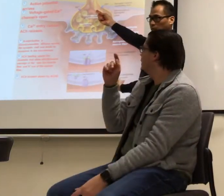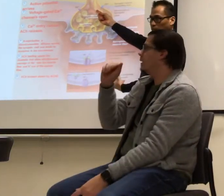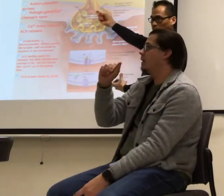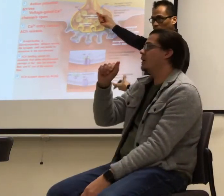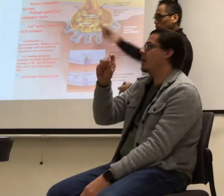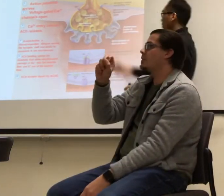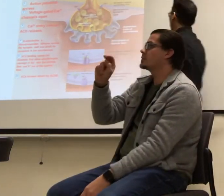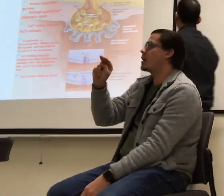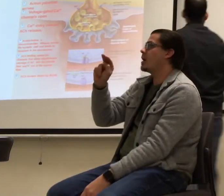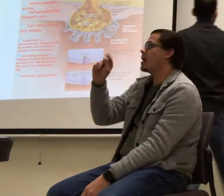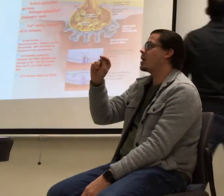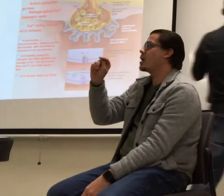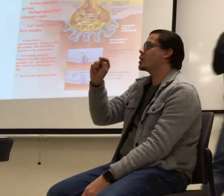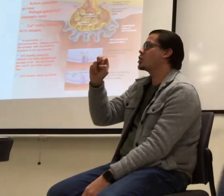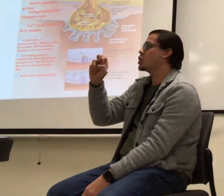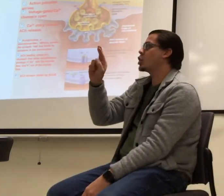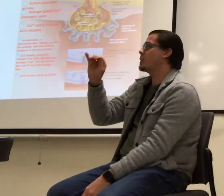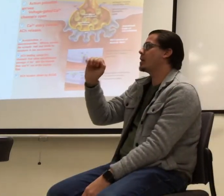Axon terminal.